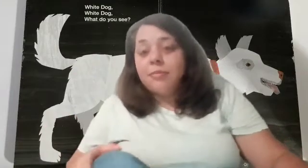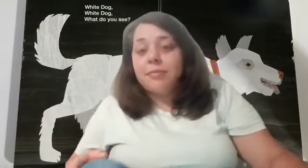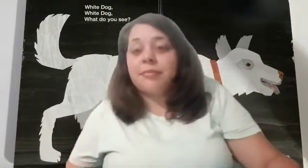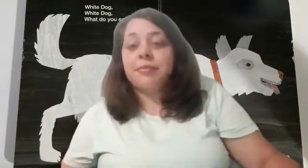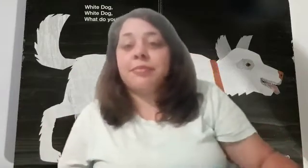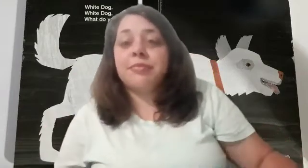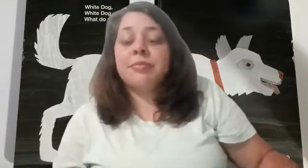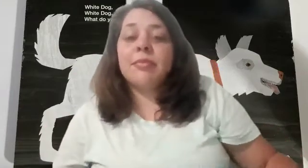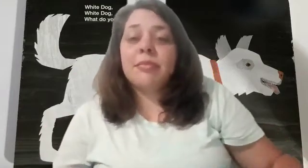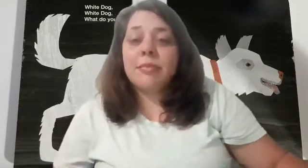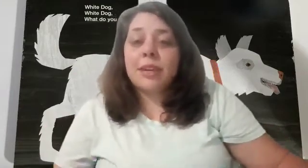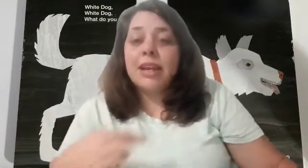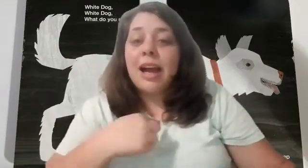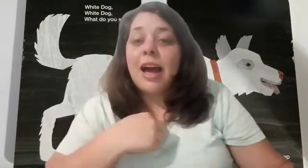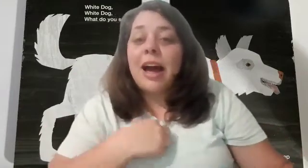Dog.